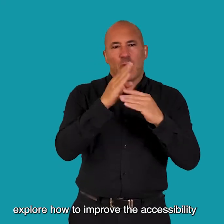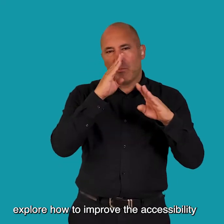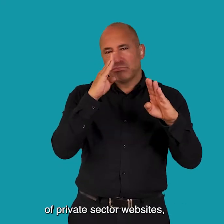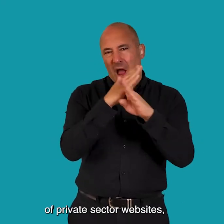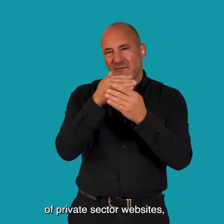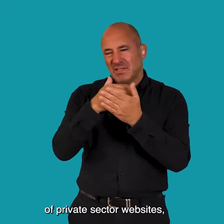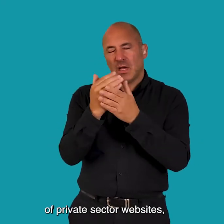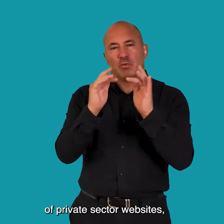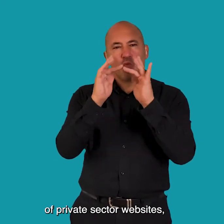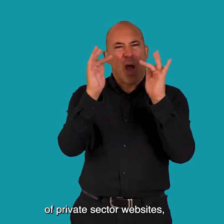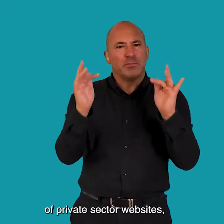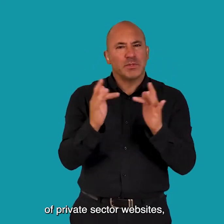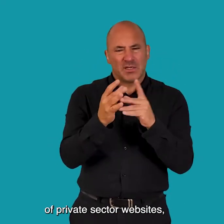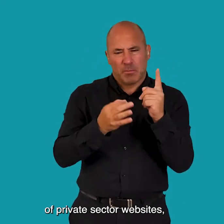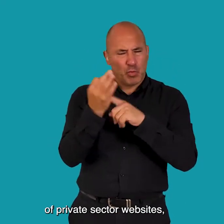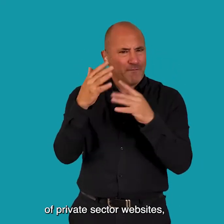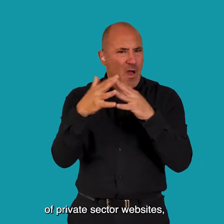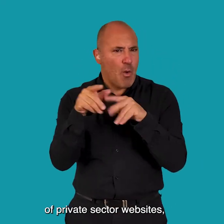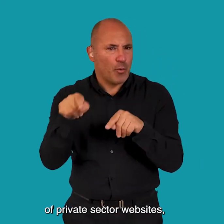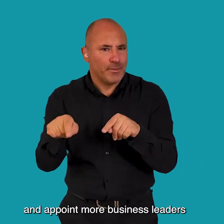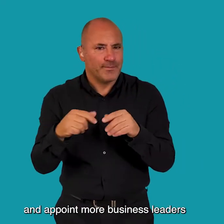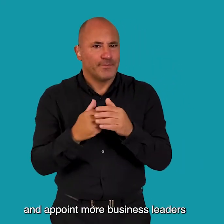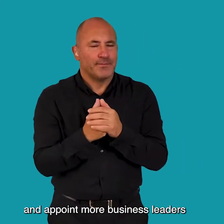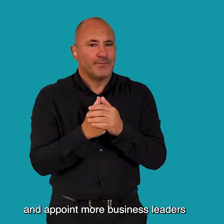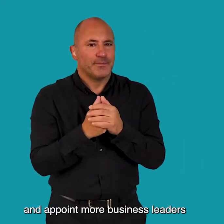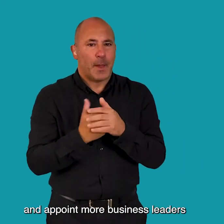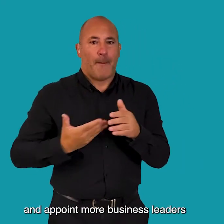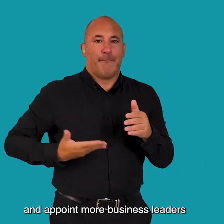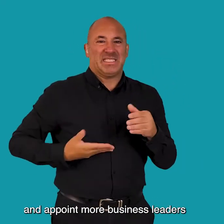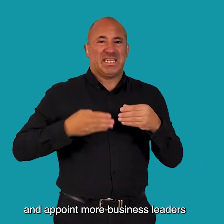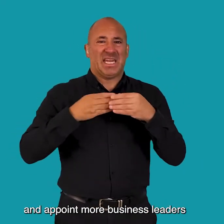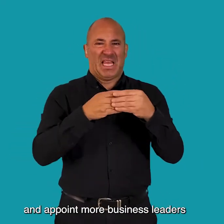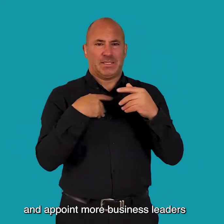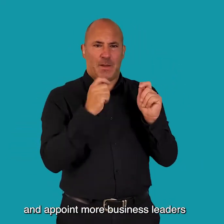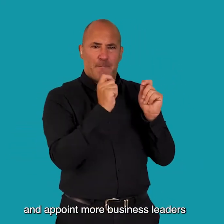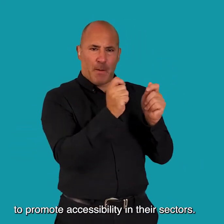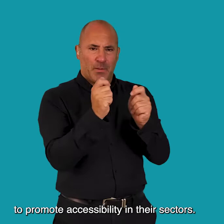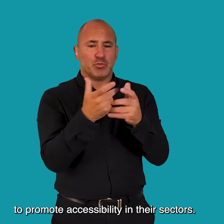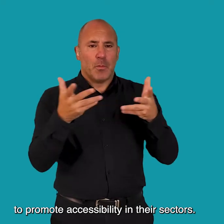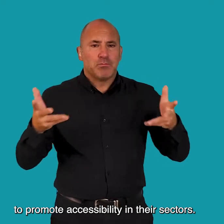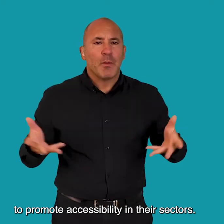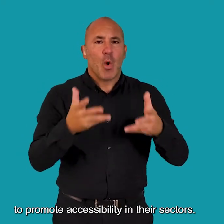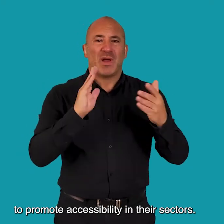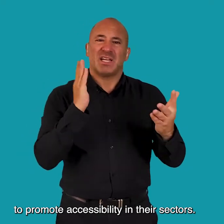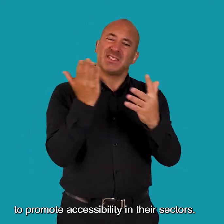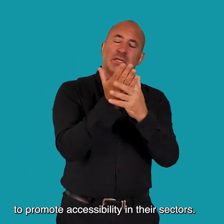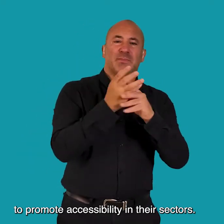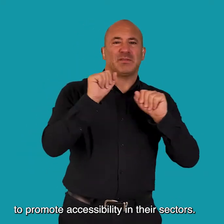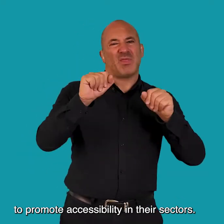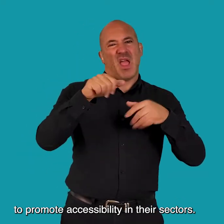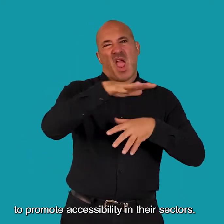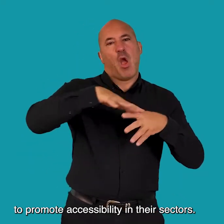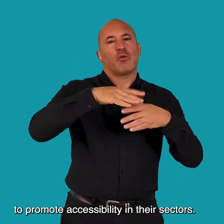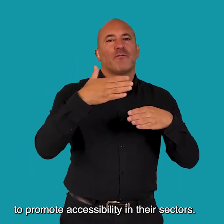of private sector websites, and to appoint more business leaders to promote accessibility in their